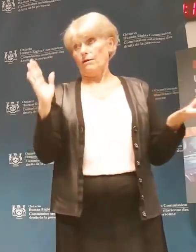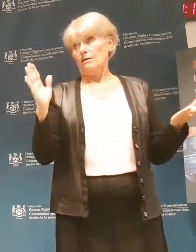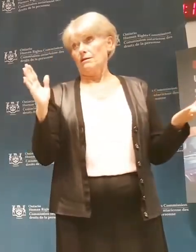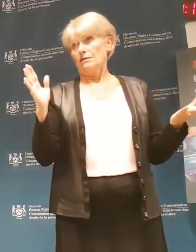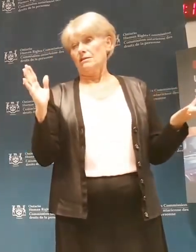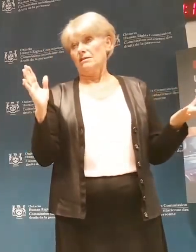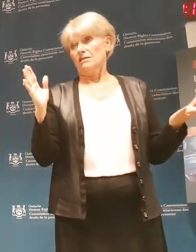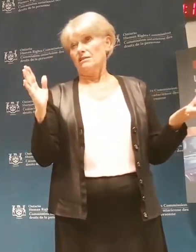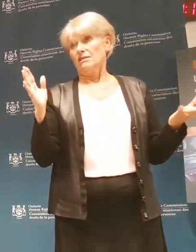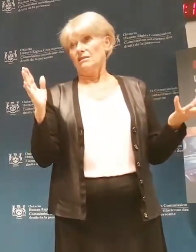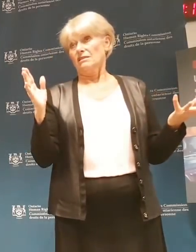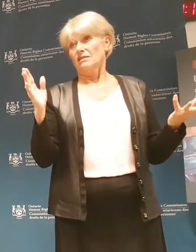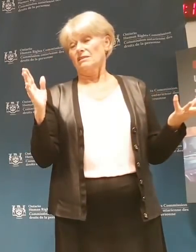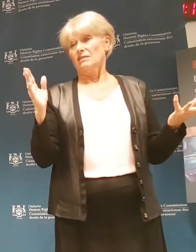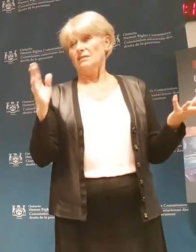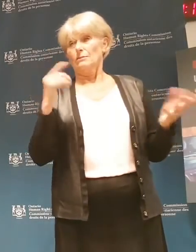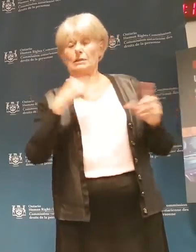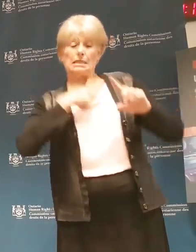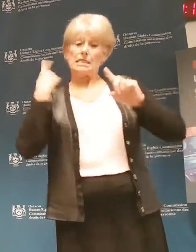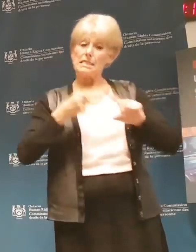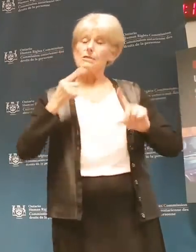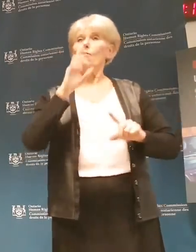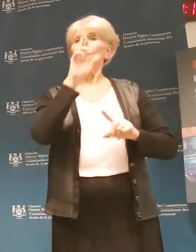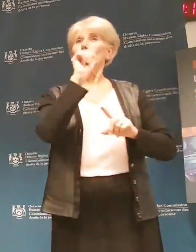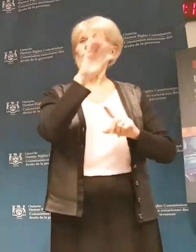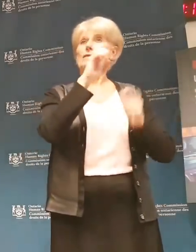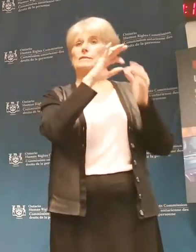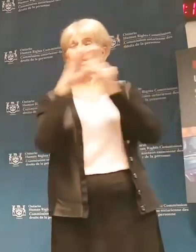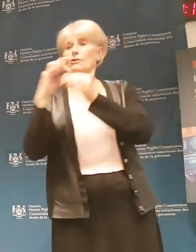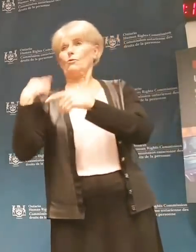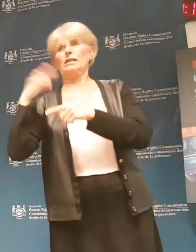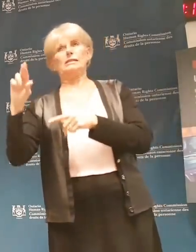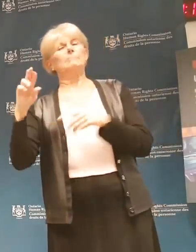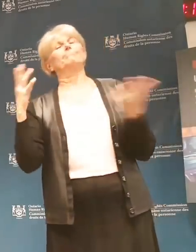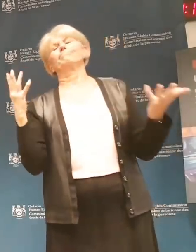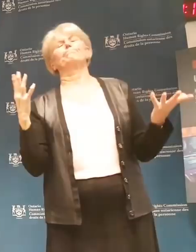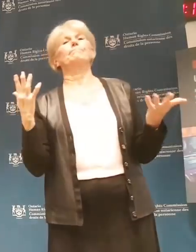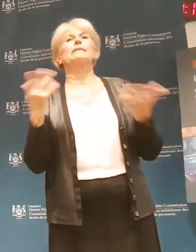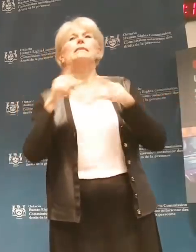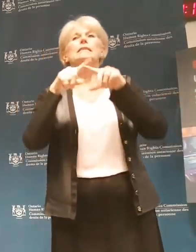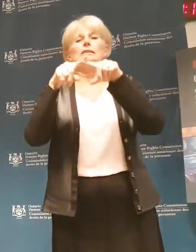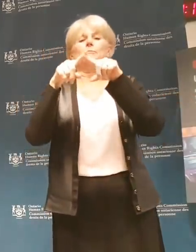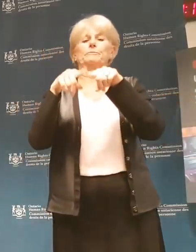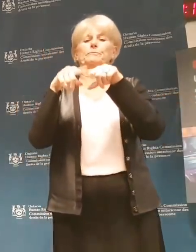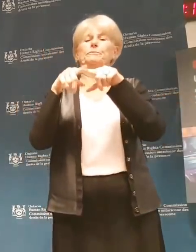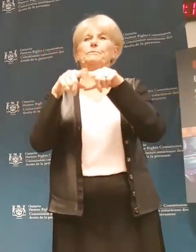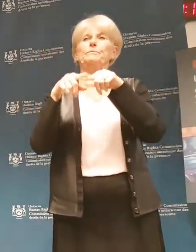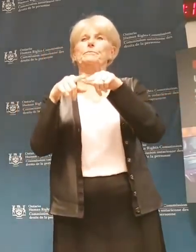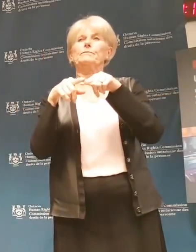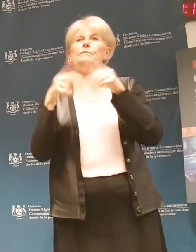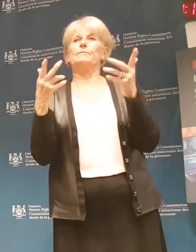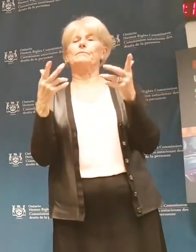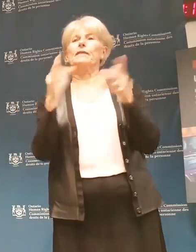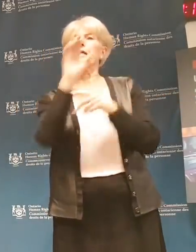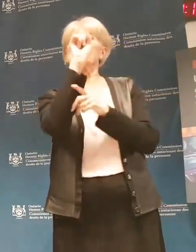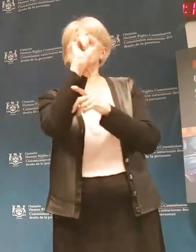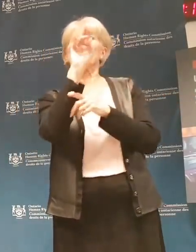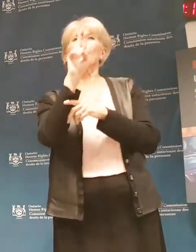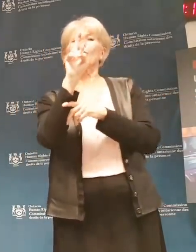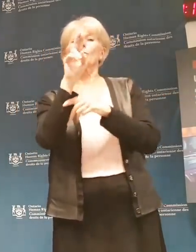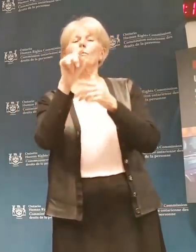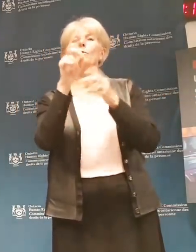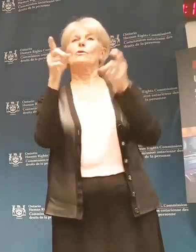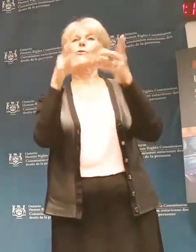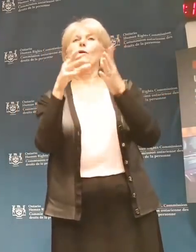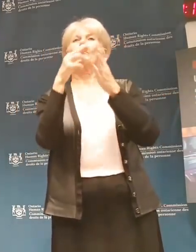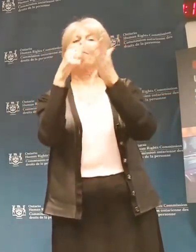to get at race and religion is really dependent on how those SIU director